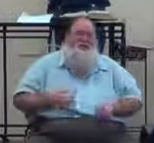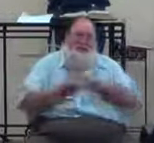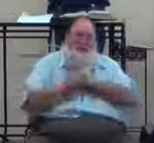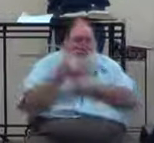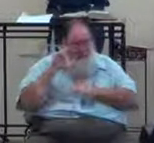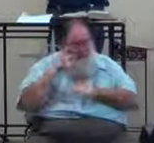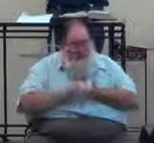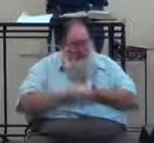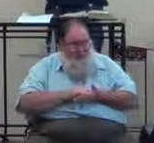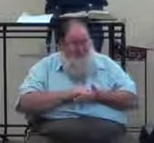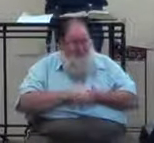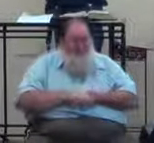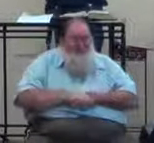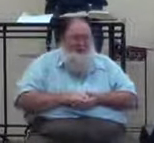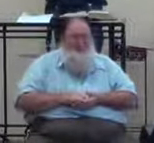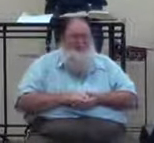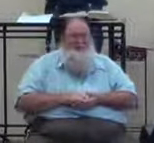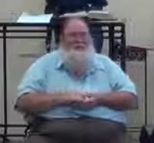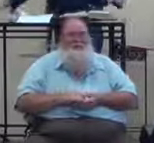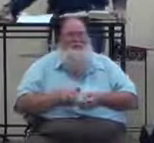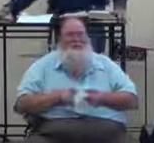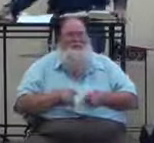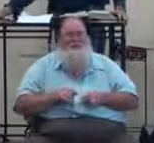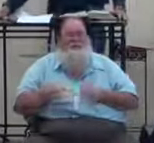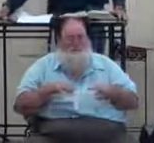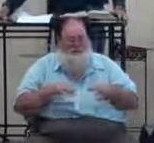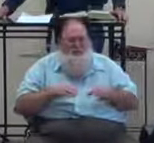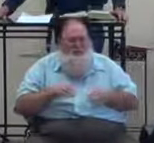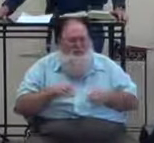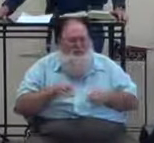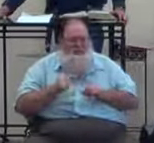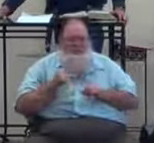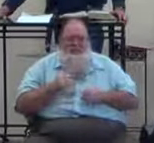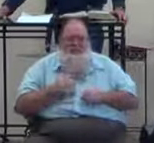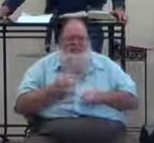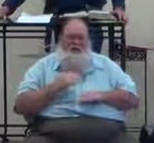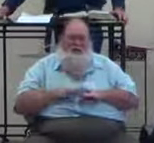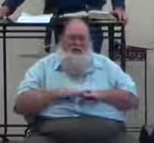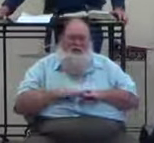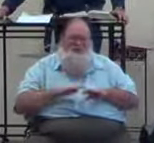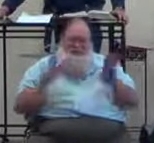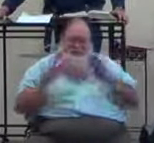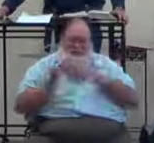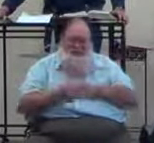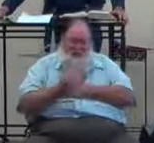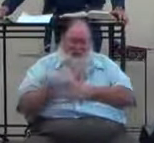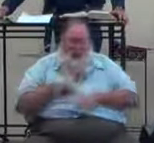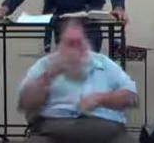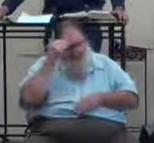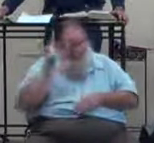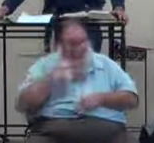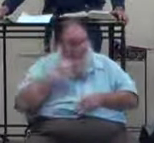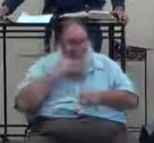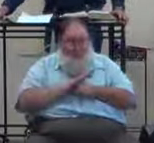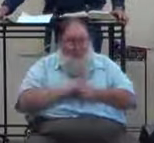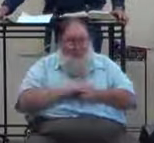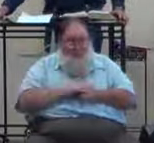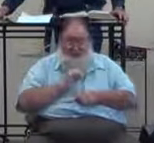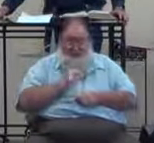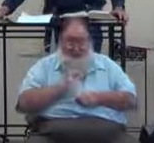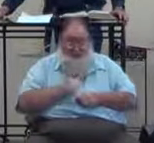can serve you in that capacity. Don't do it to me on Sunday morning. I'll forget it, I promise you. And it